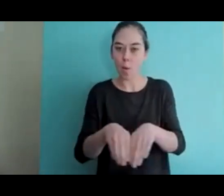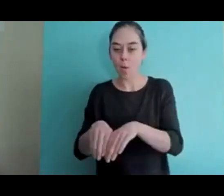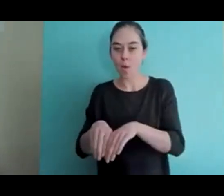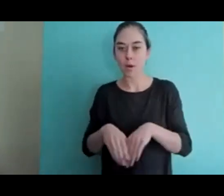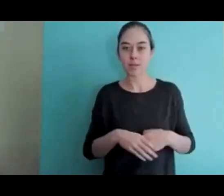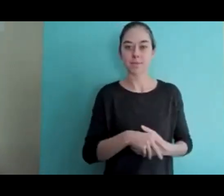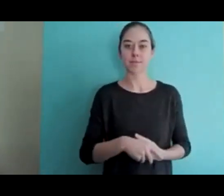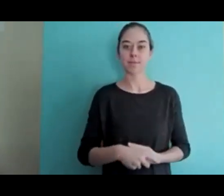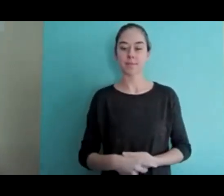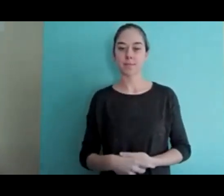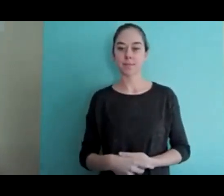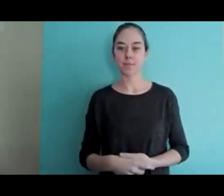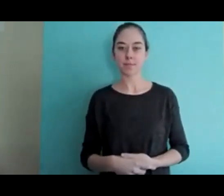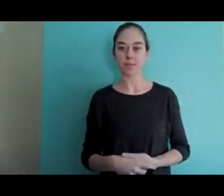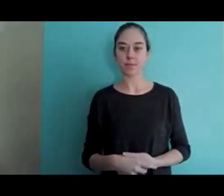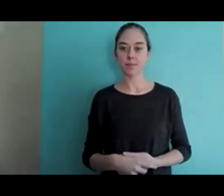roll it.